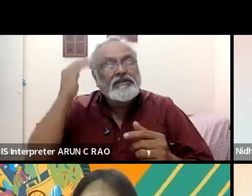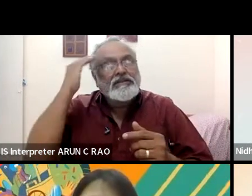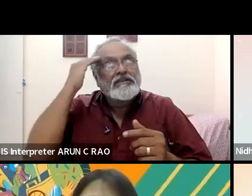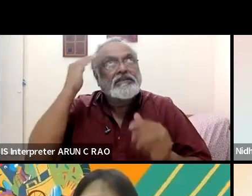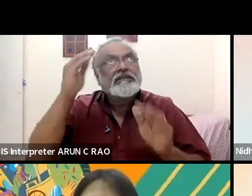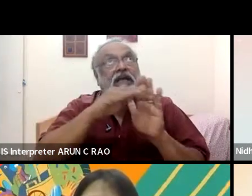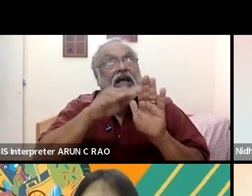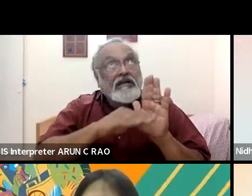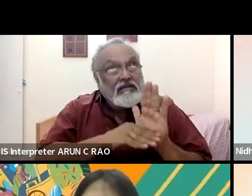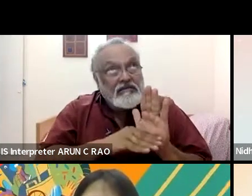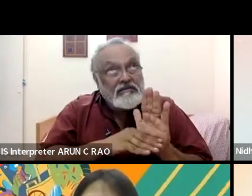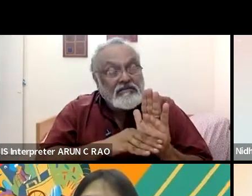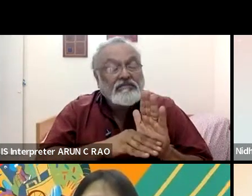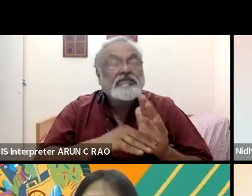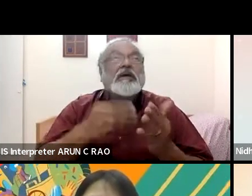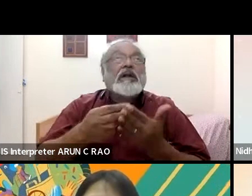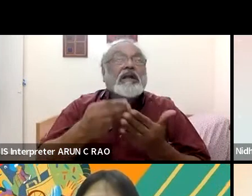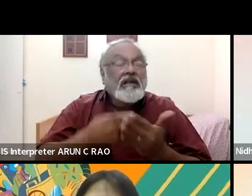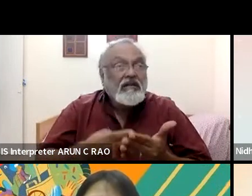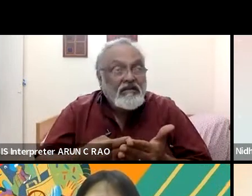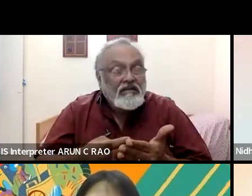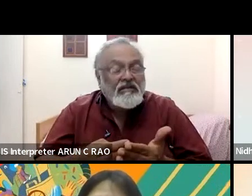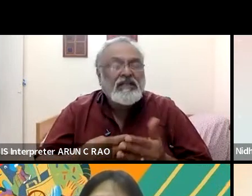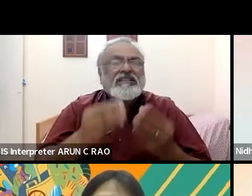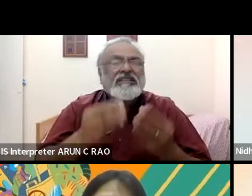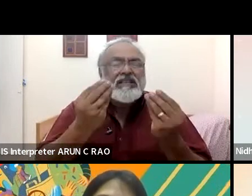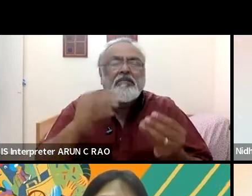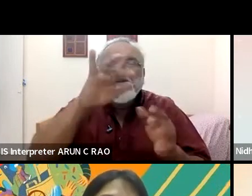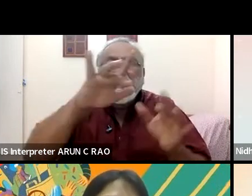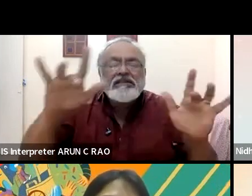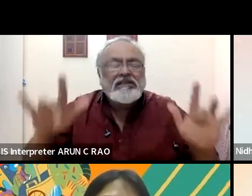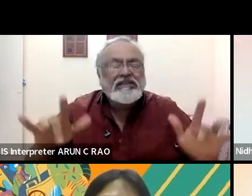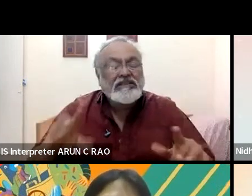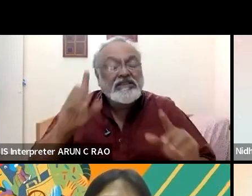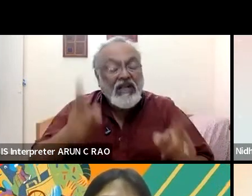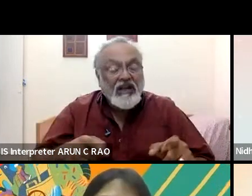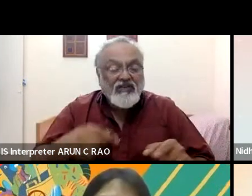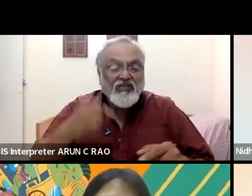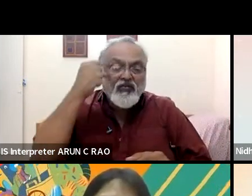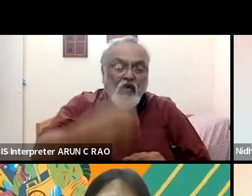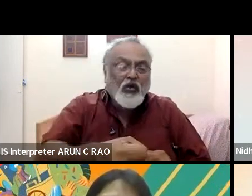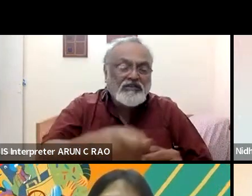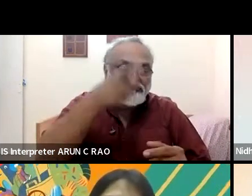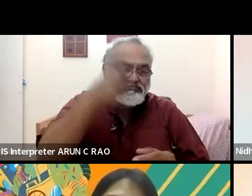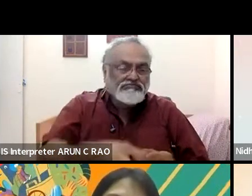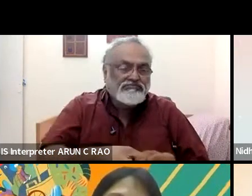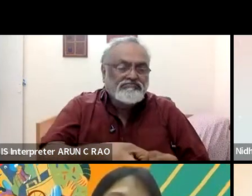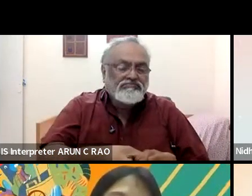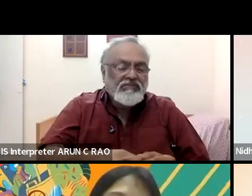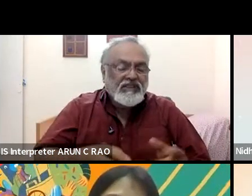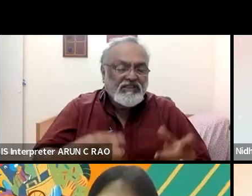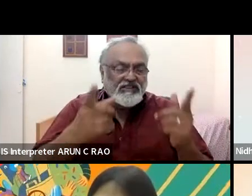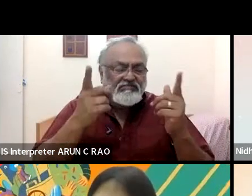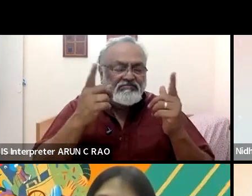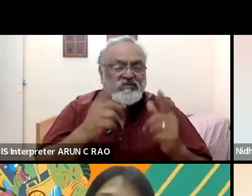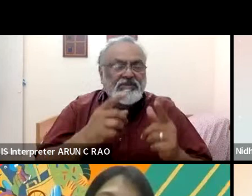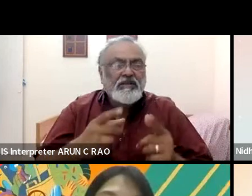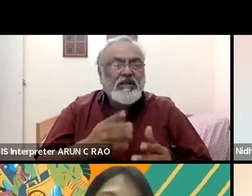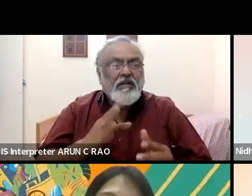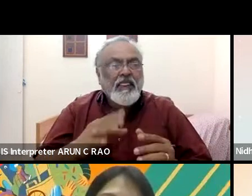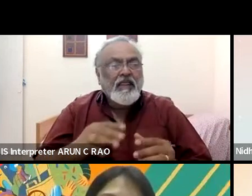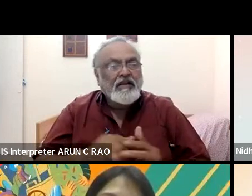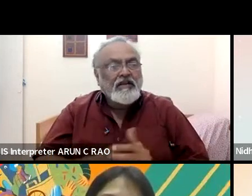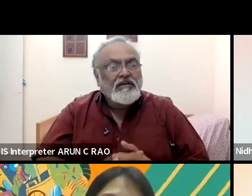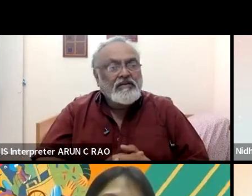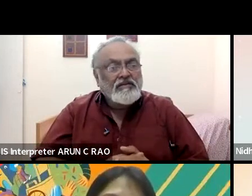say, at least few states, can you start enforcing these things? A smart city mission, can you adopt this and just say, look, you want smart city